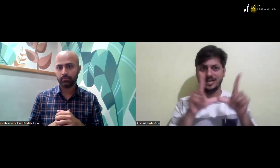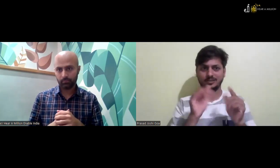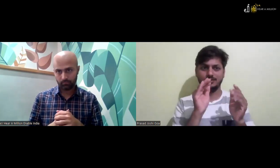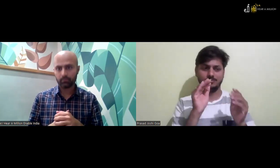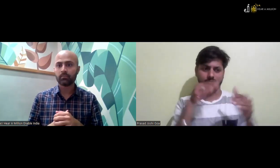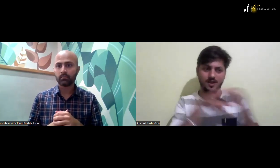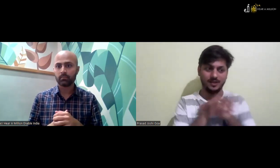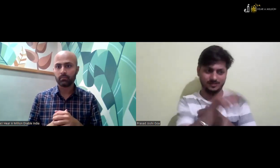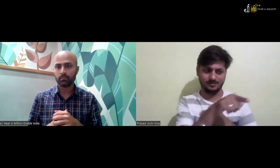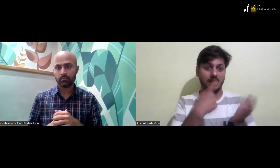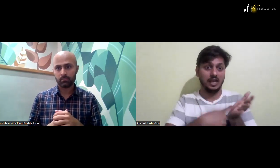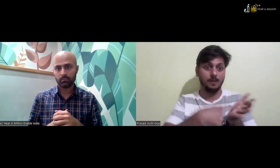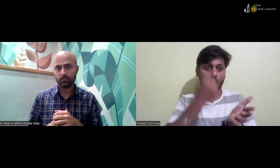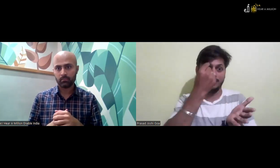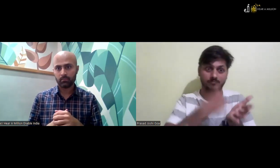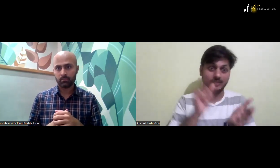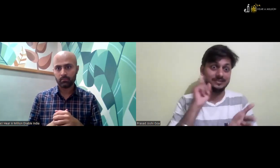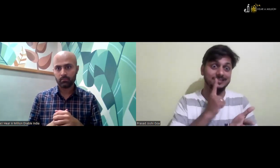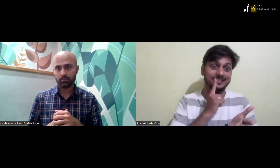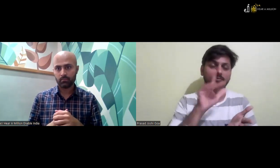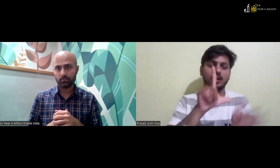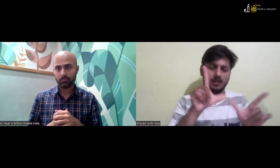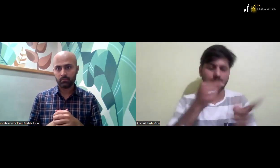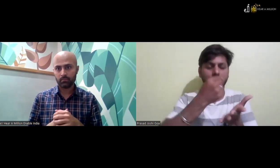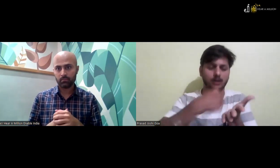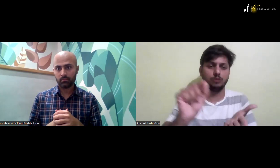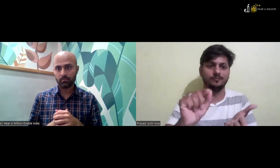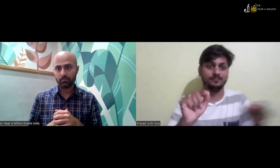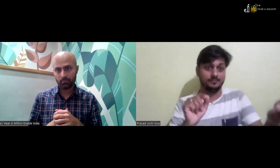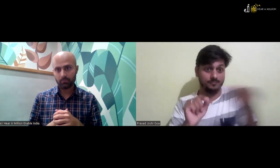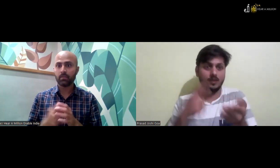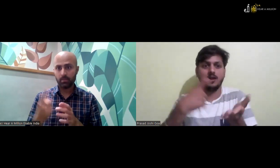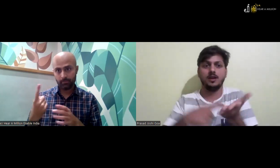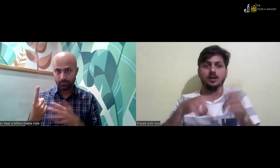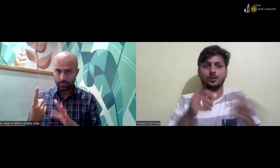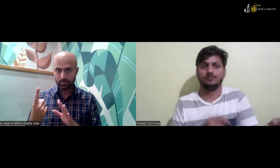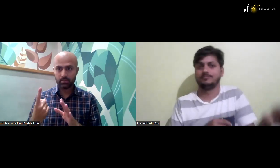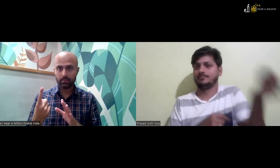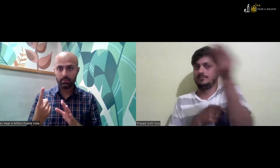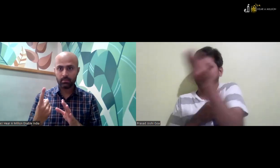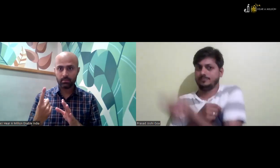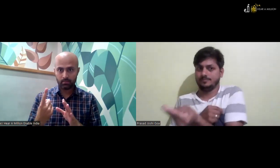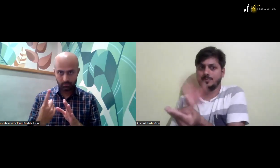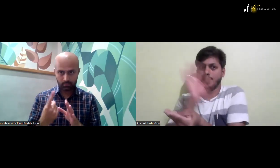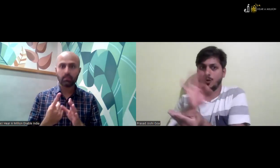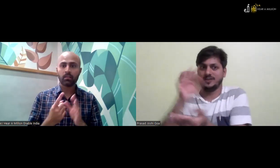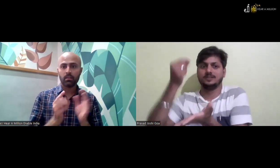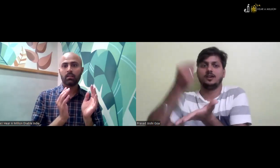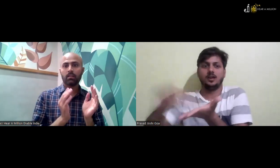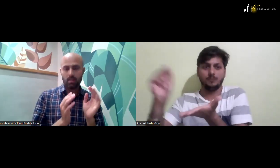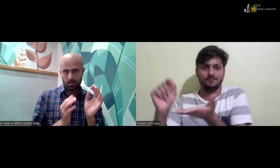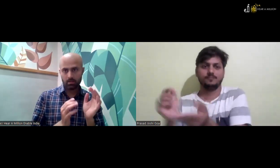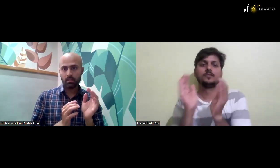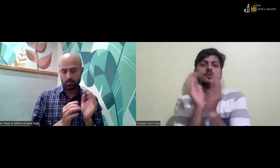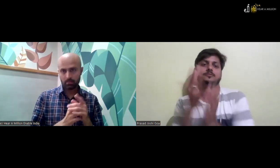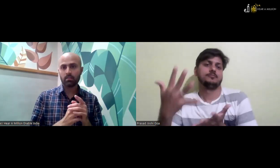the driving license. So that's more important. When you get the report, from the doctors, if they approve it, then you